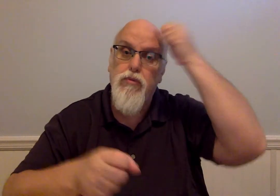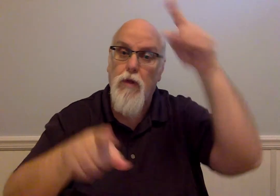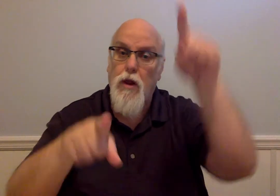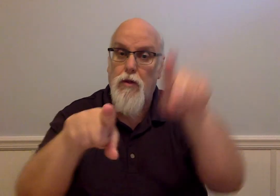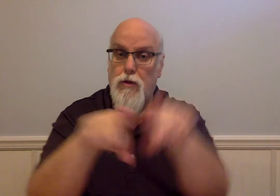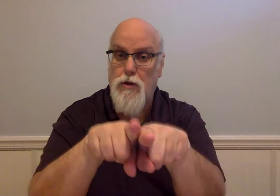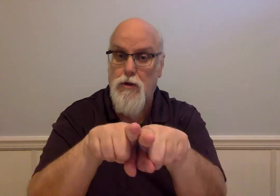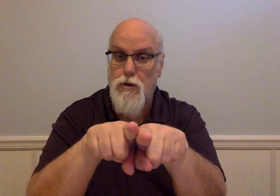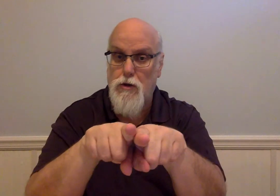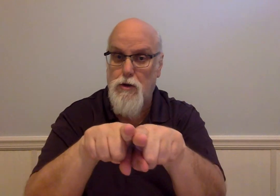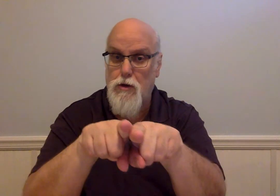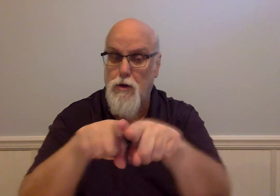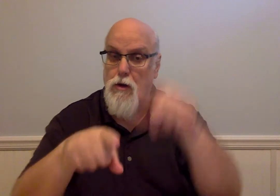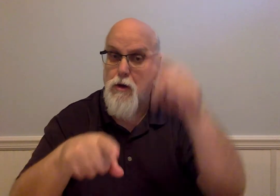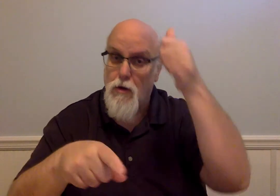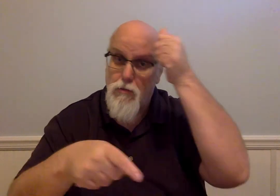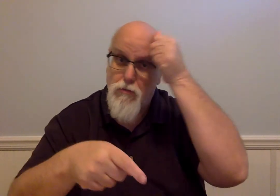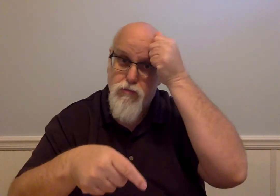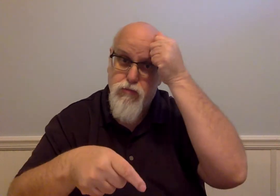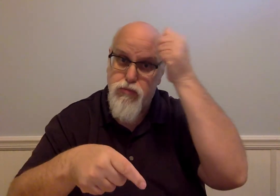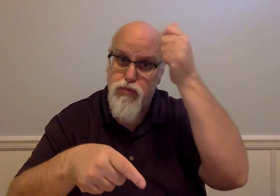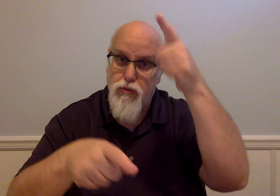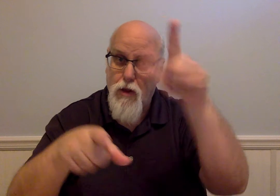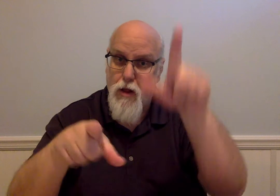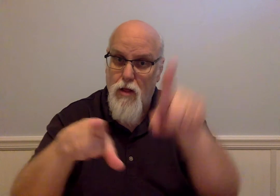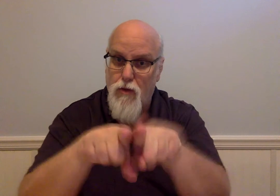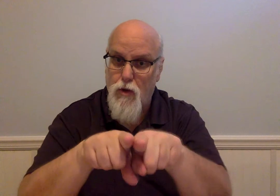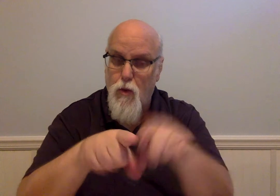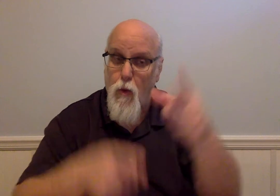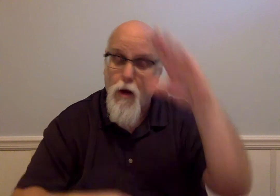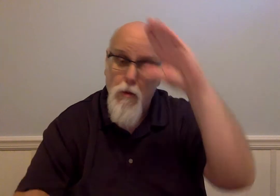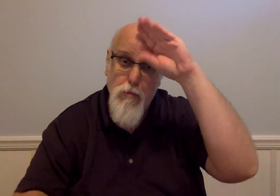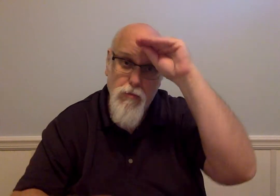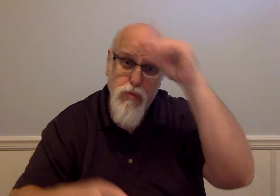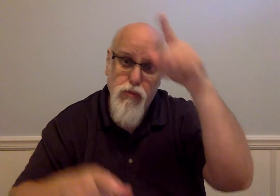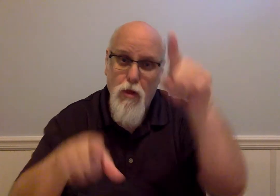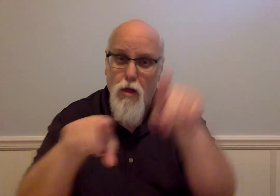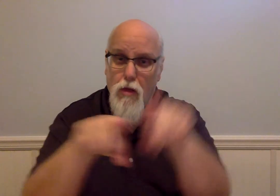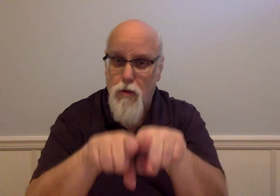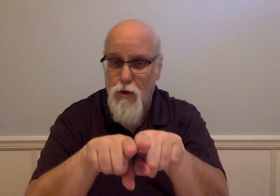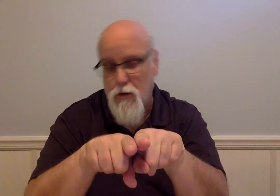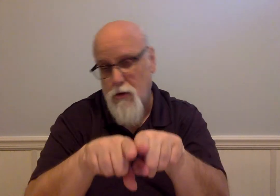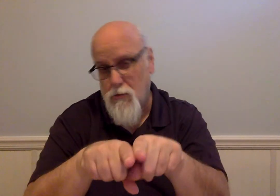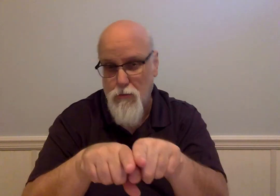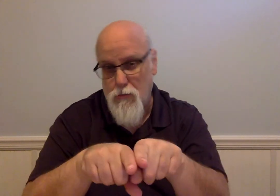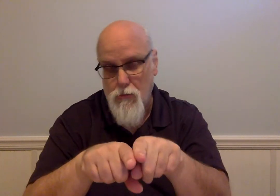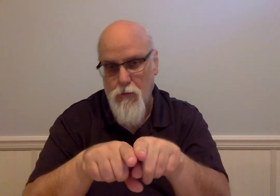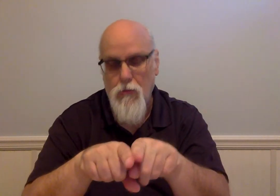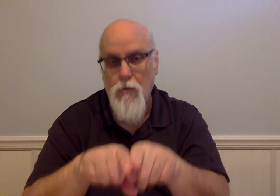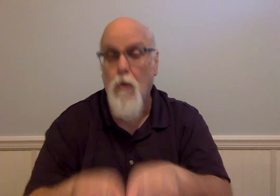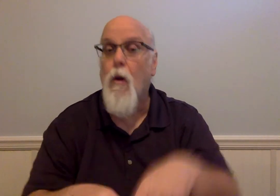brother goes from an A to an L, so brother, same. Or brother, you could do boy,